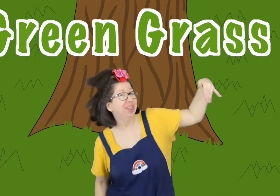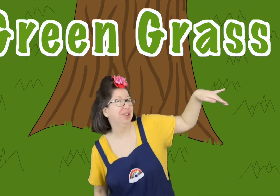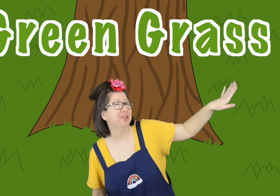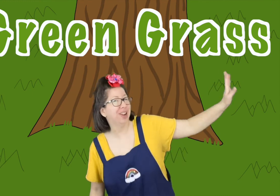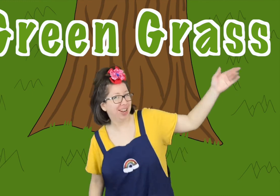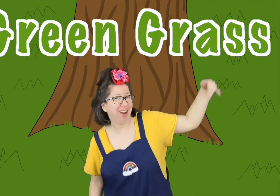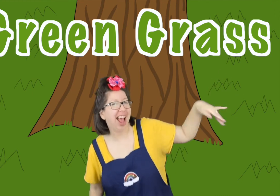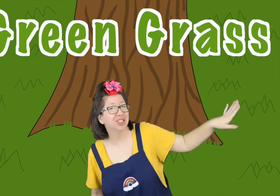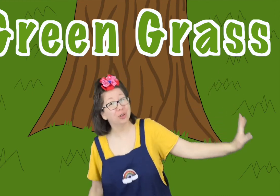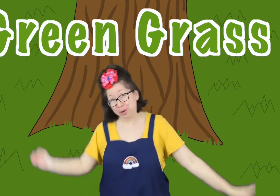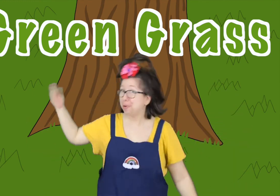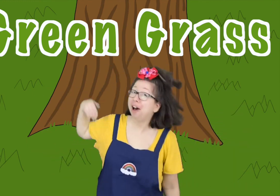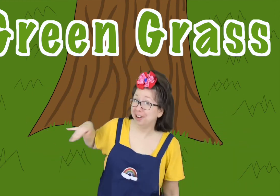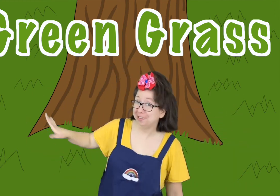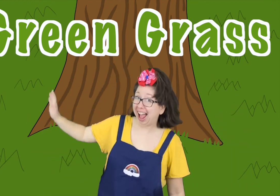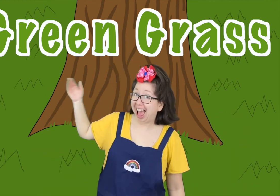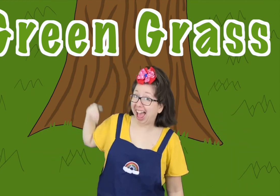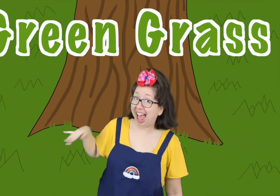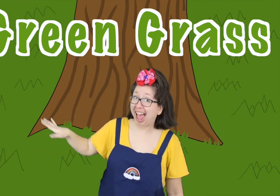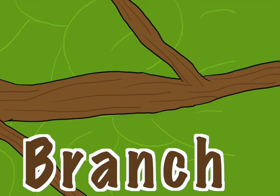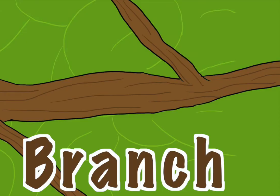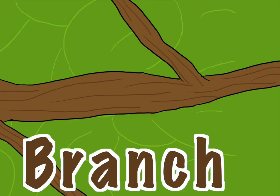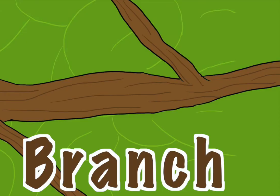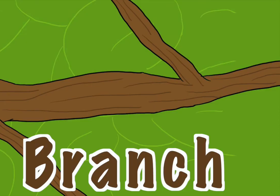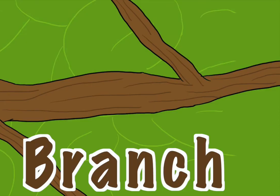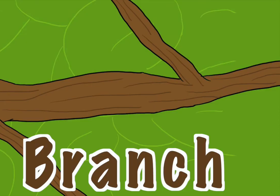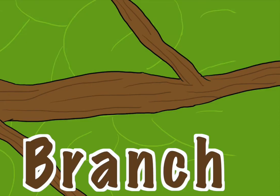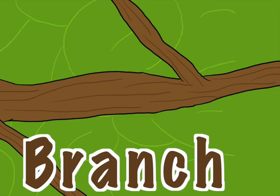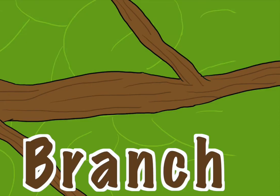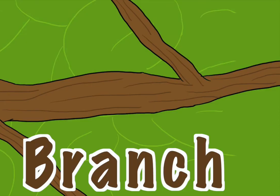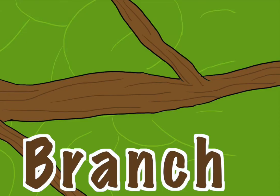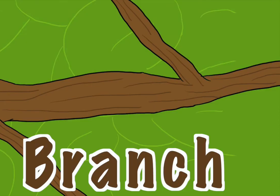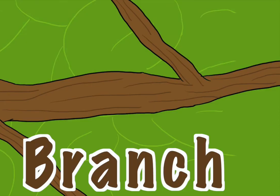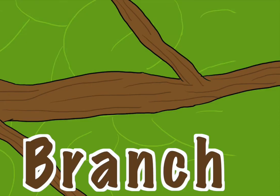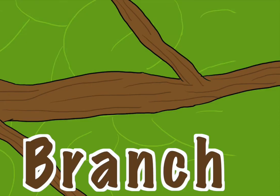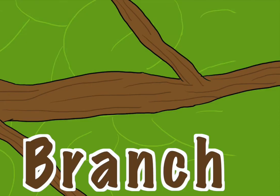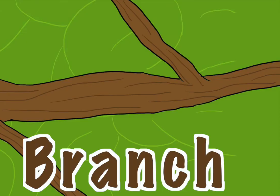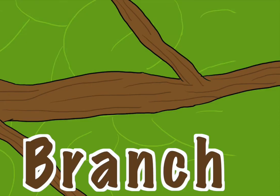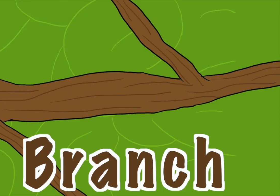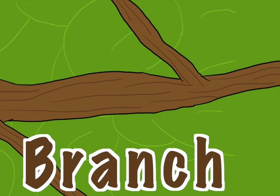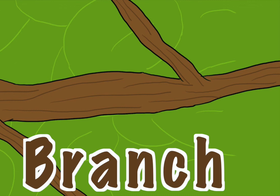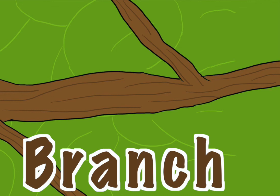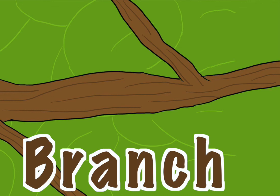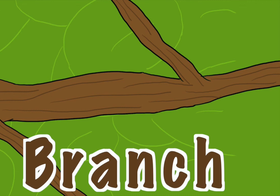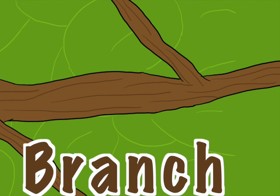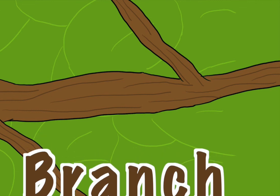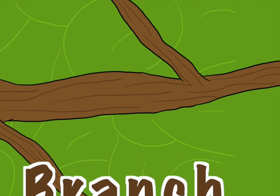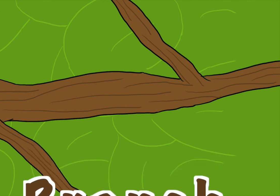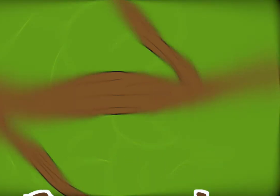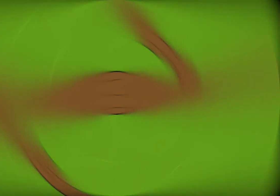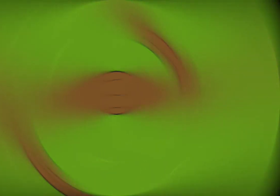The green grass grew all around. And on that branch there was